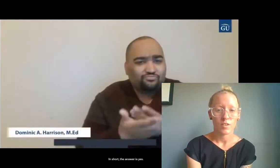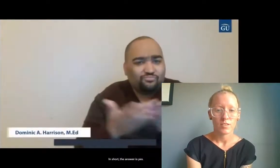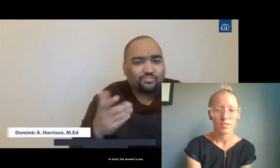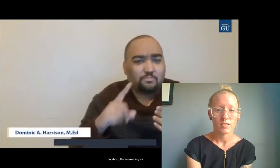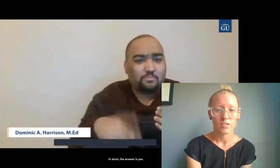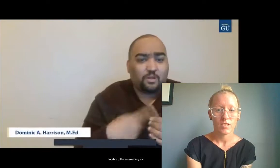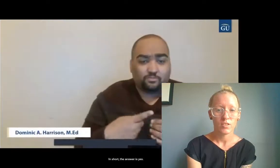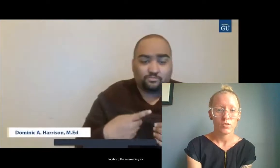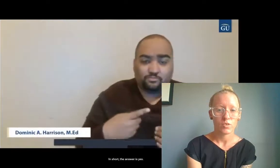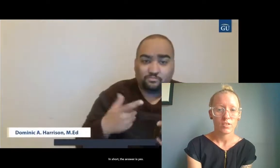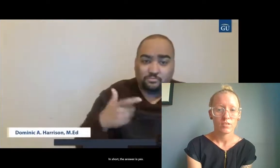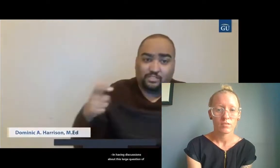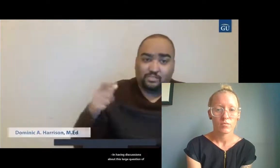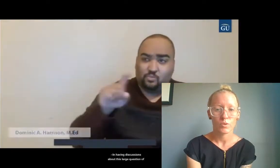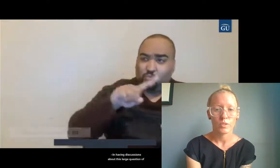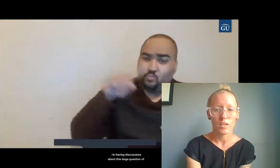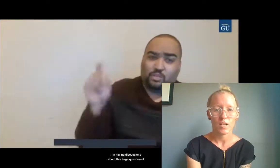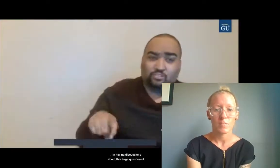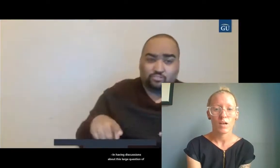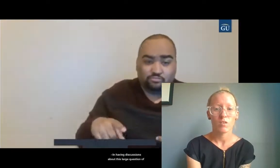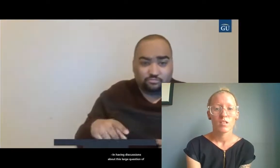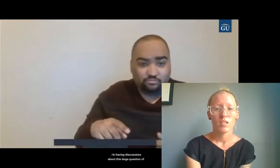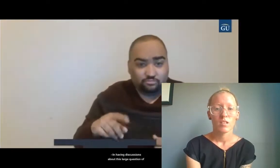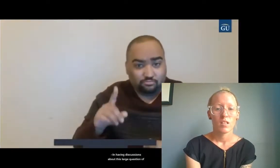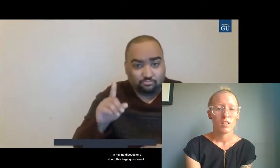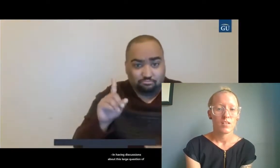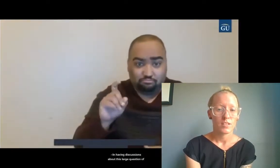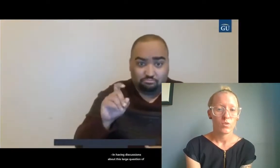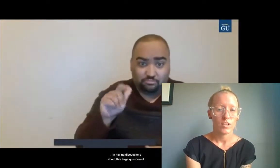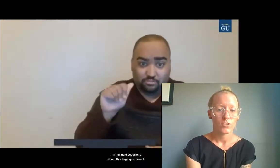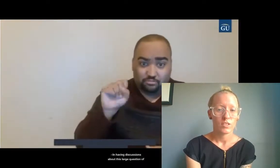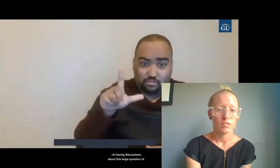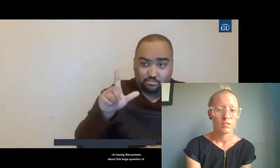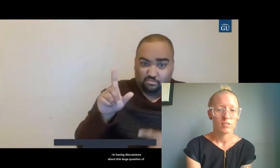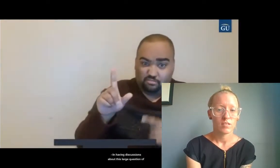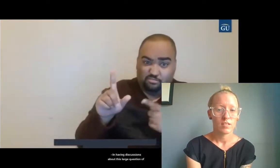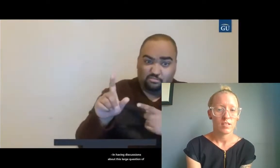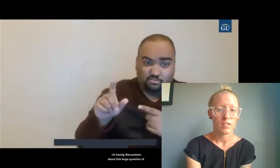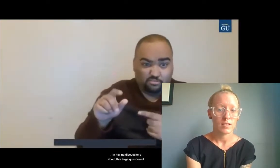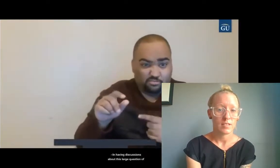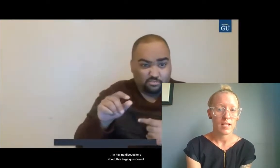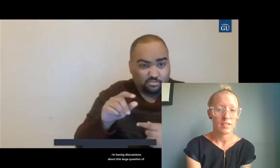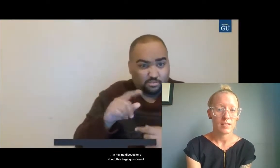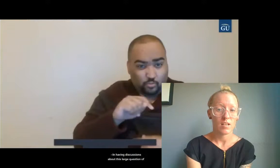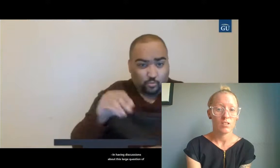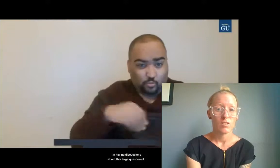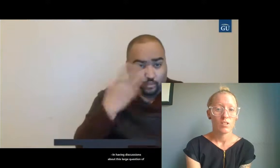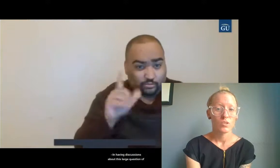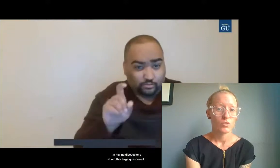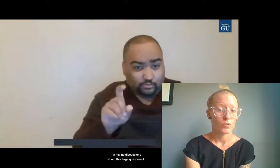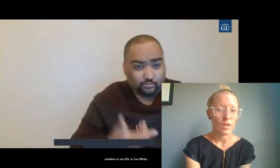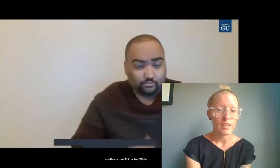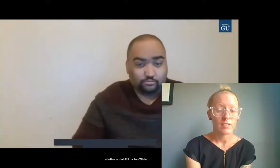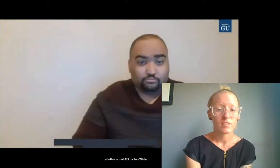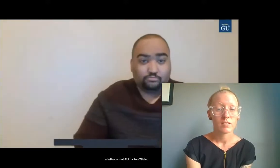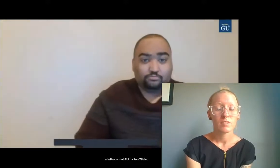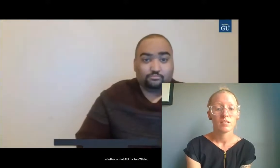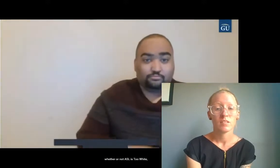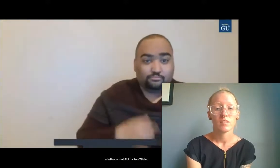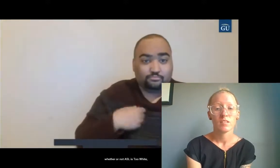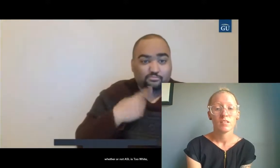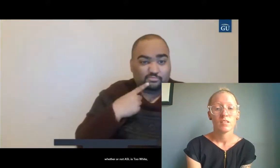Yes, of course. In short, when we talk about this question, is ASL too